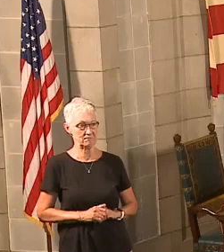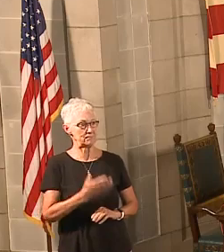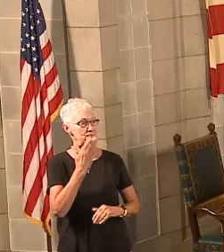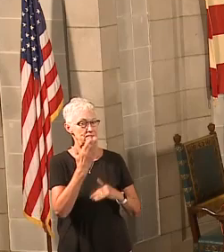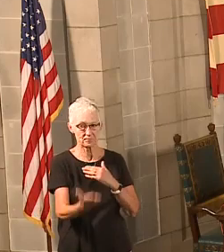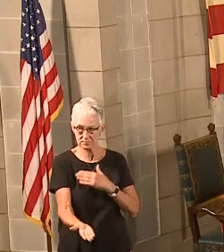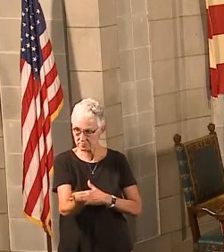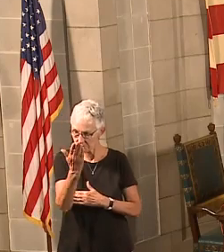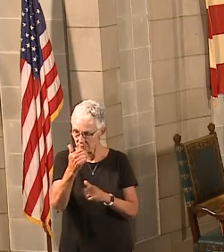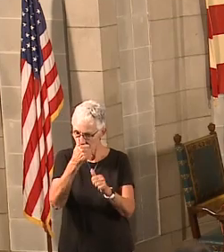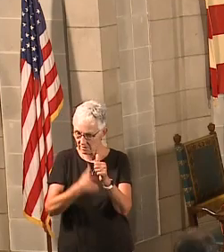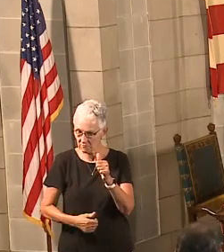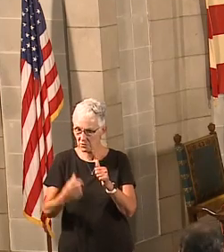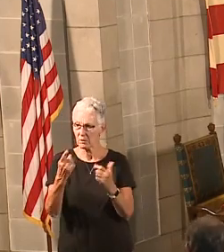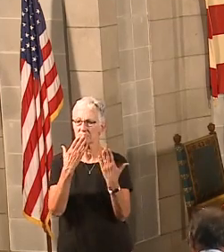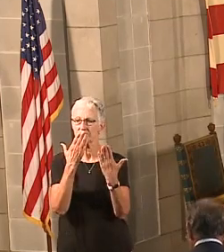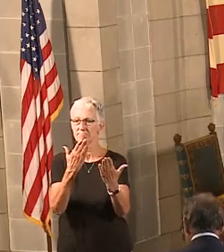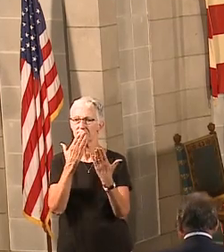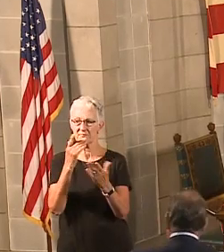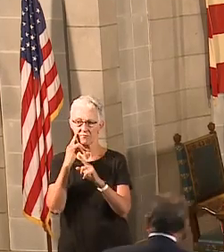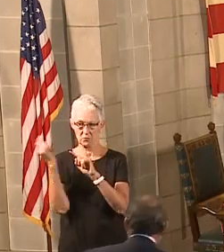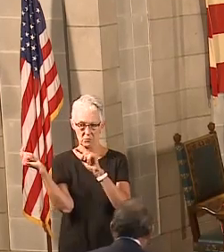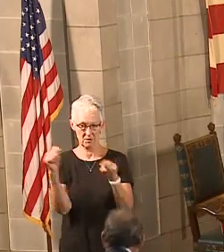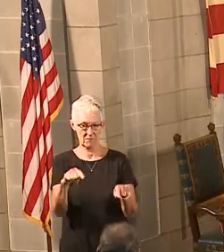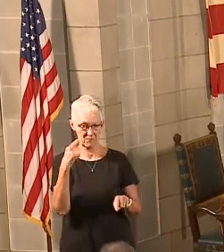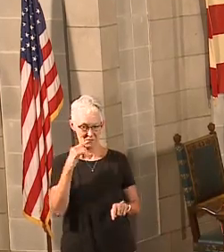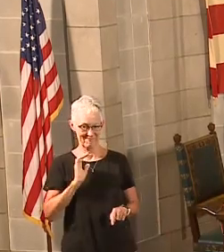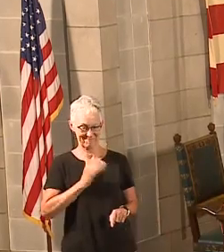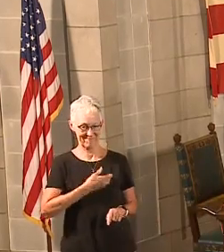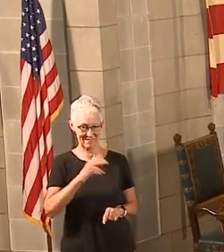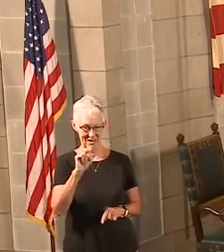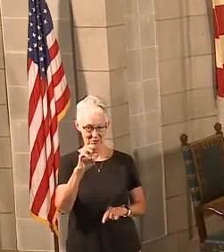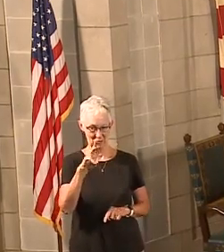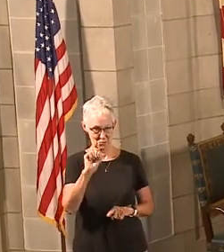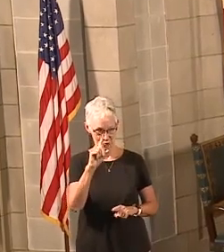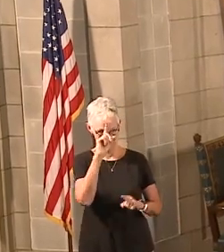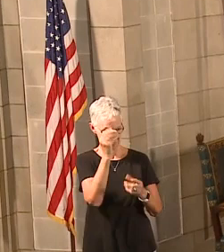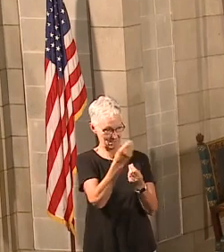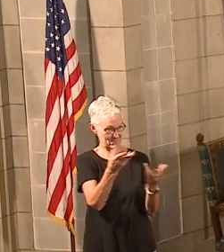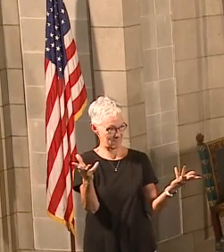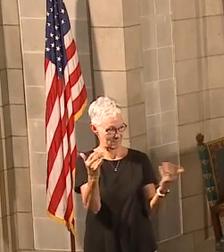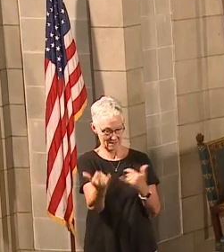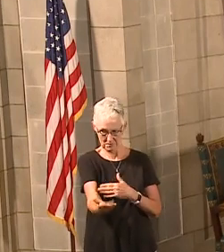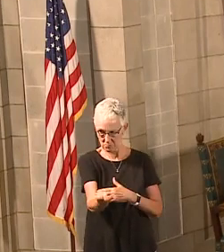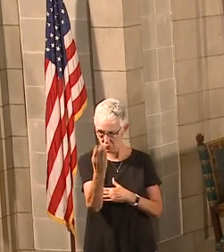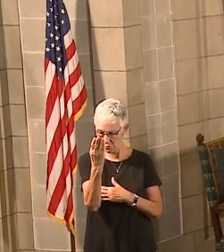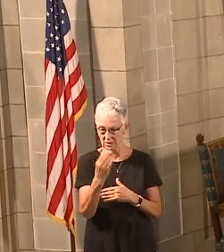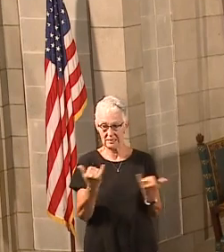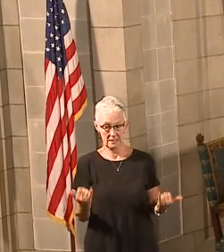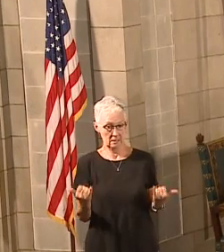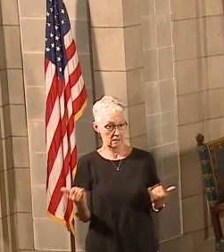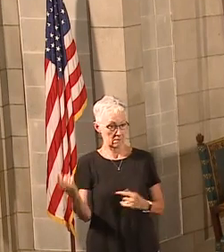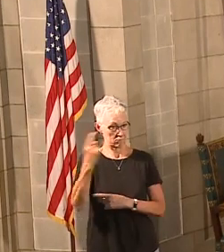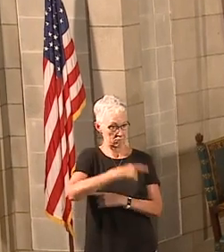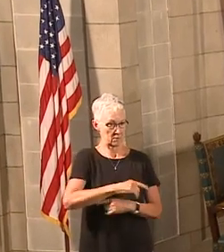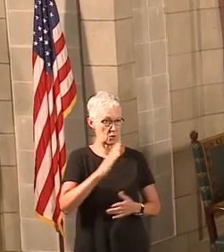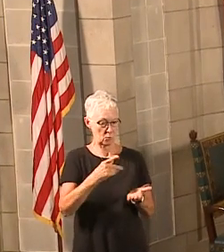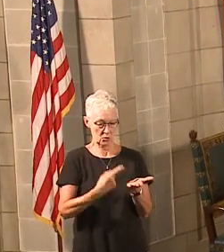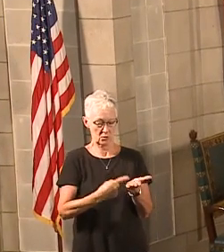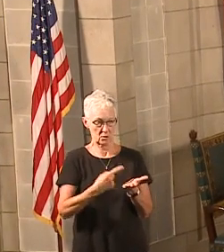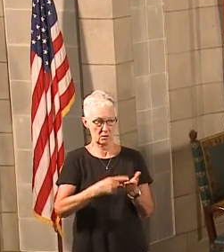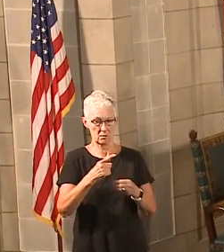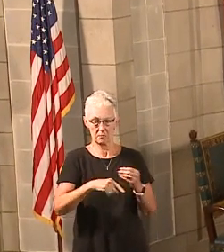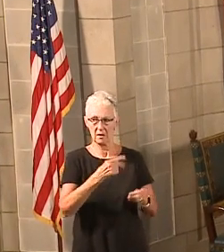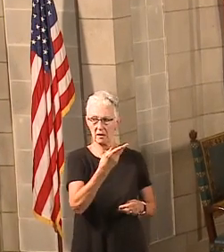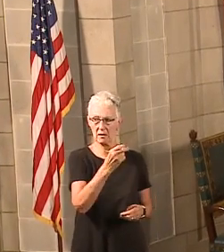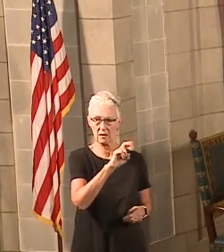Morning, everybody. Thank you for joining us for our press briefing today. Today, we are going to be talking about Heritage